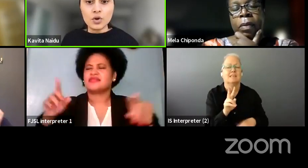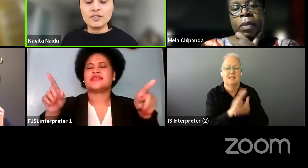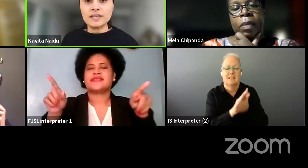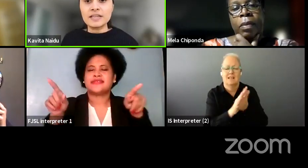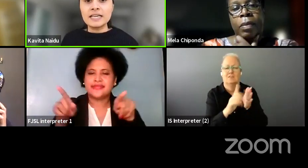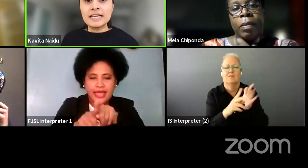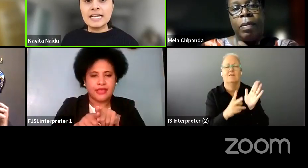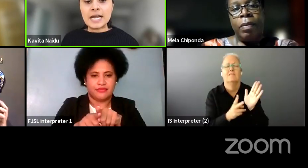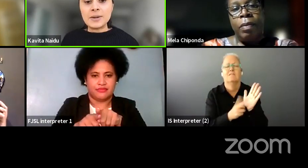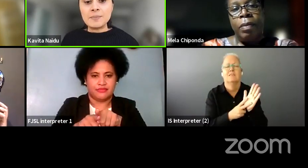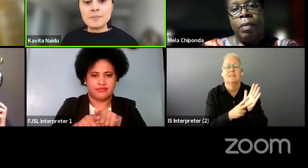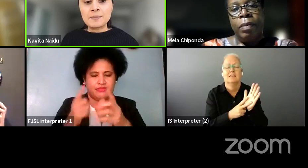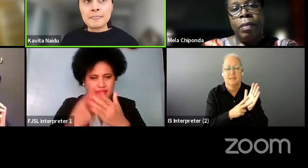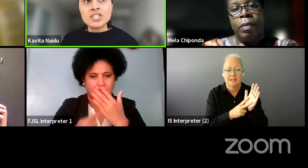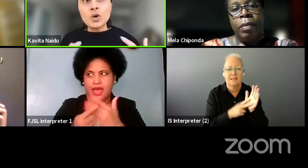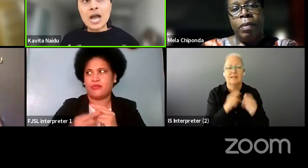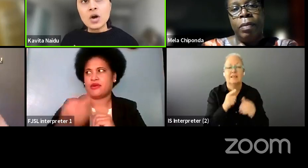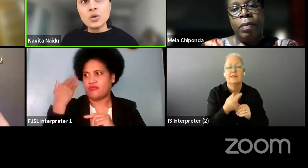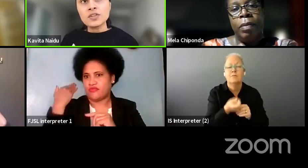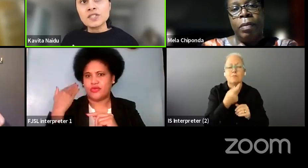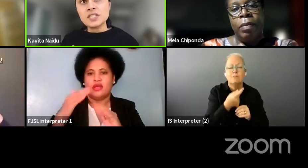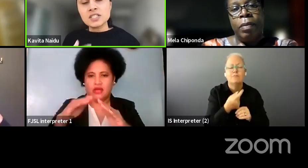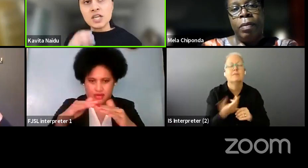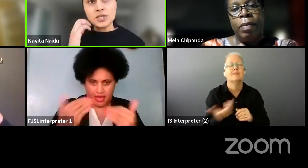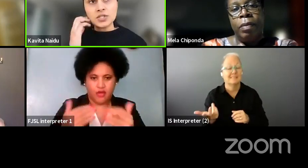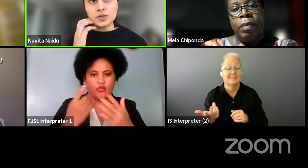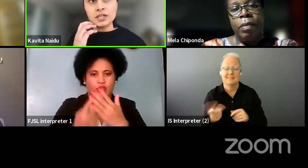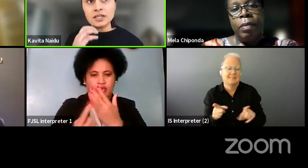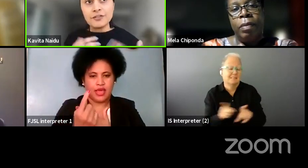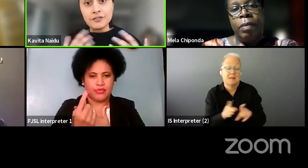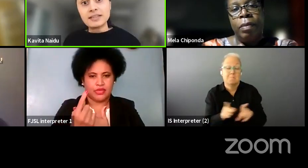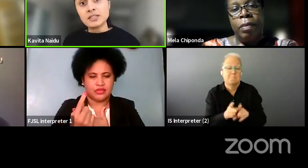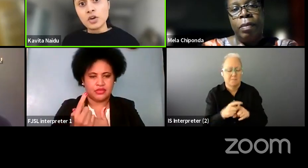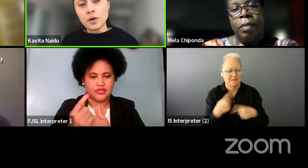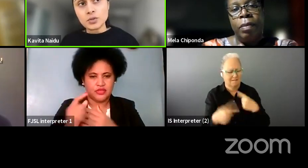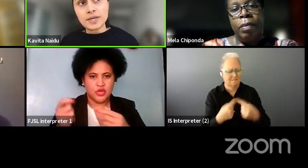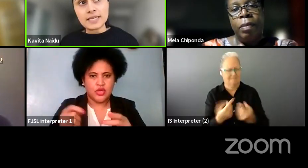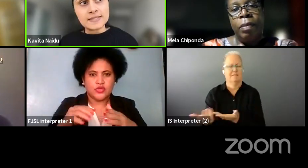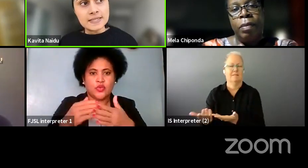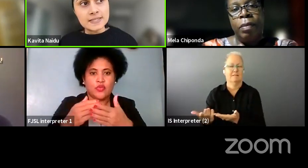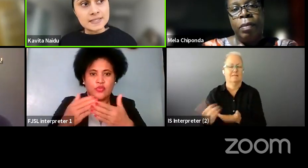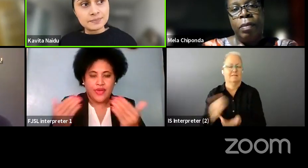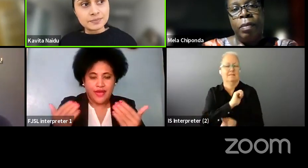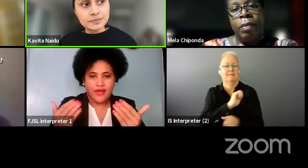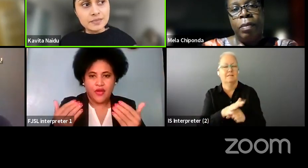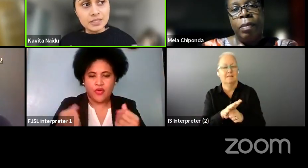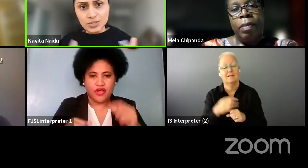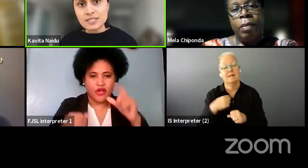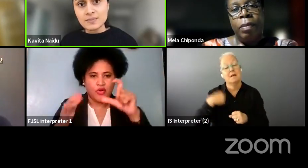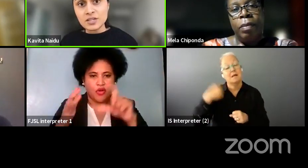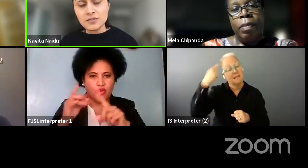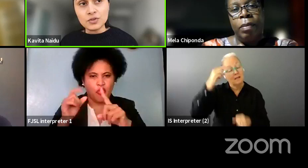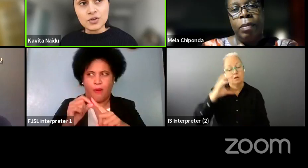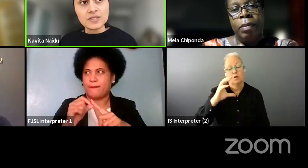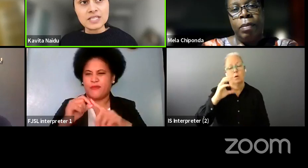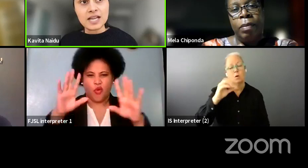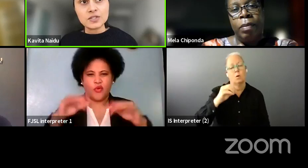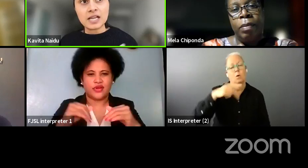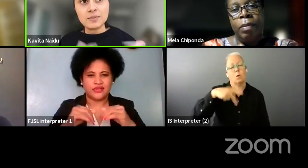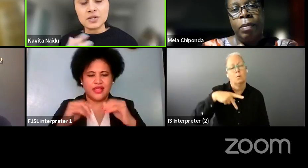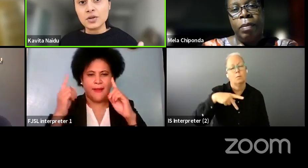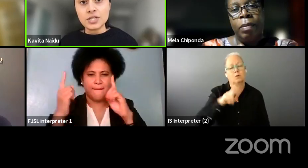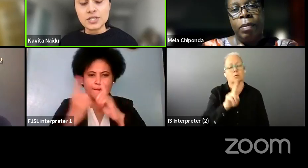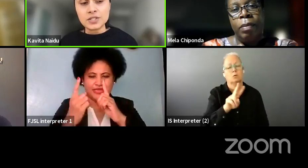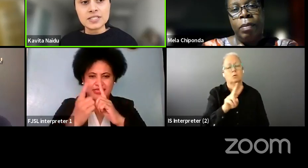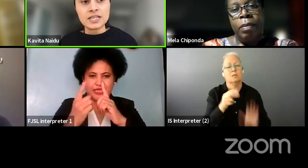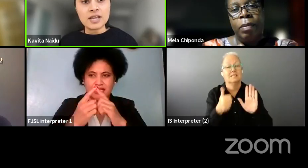with COVID. And so how this is going to affect COP26, which as many of you know, is the largest